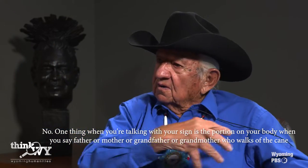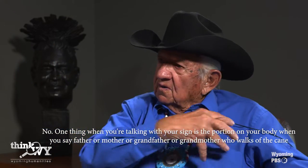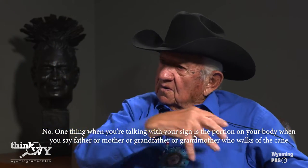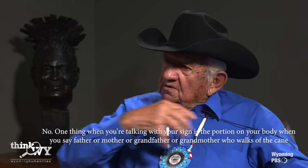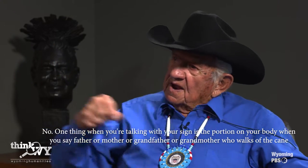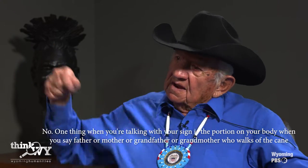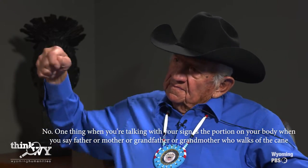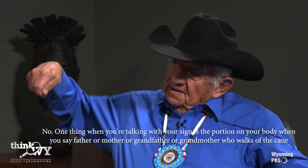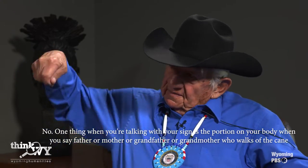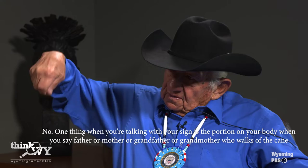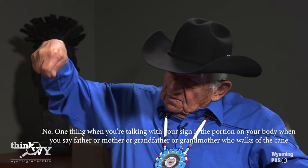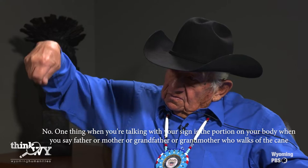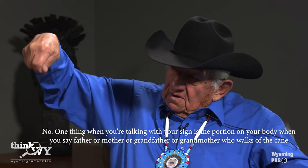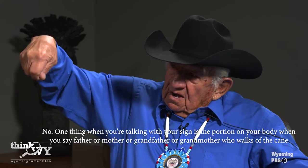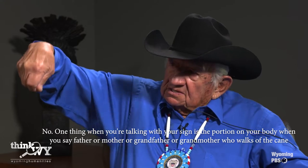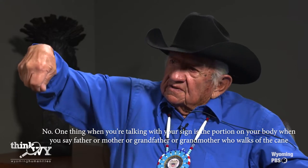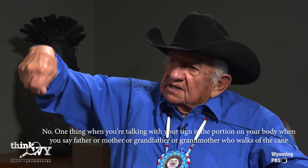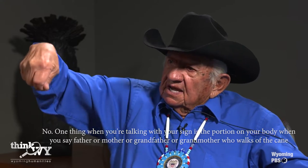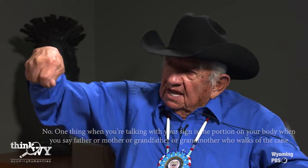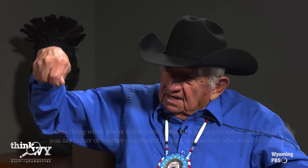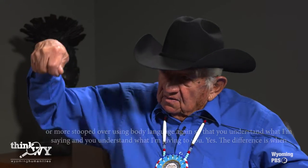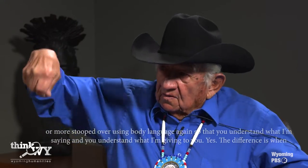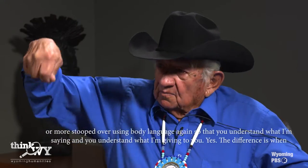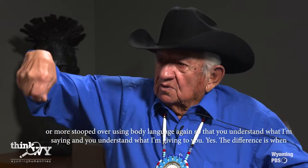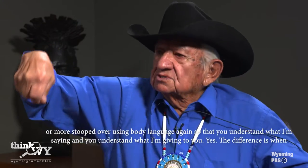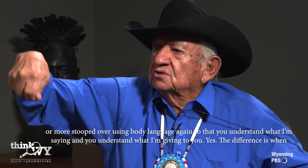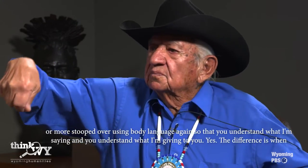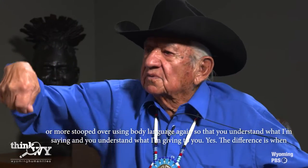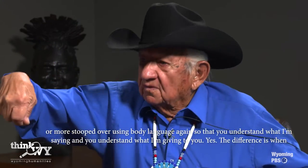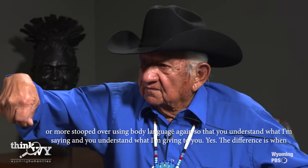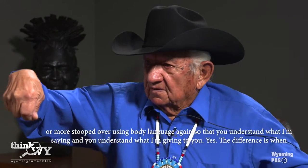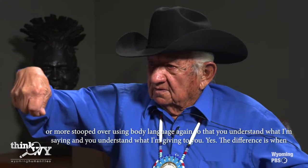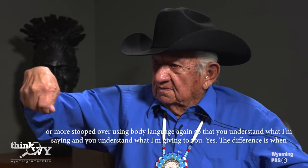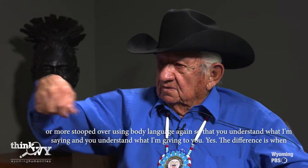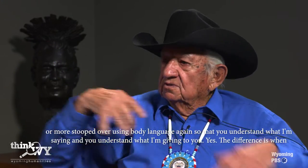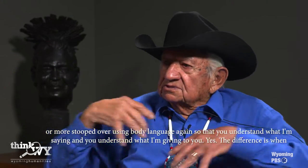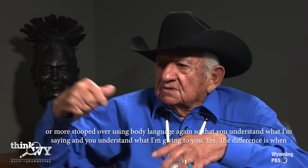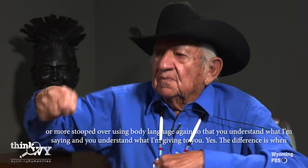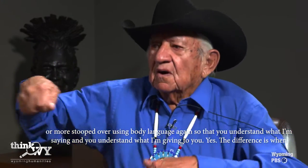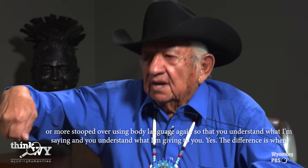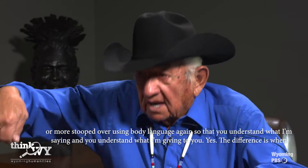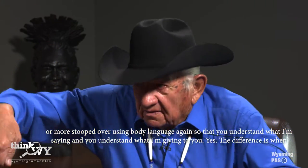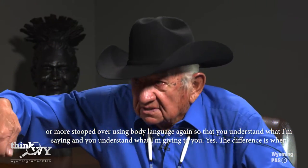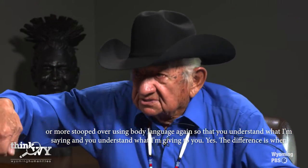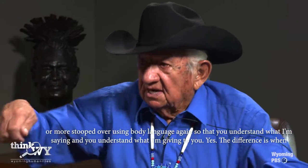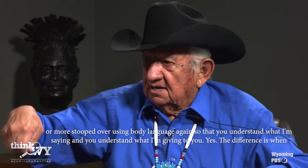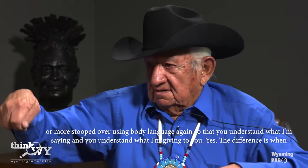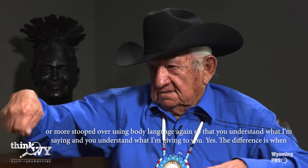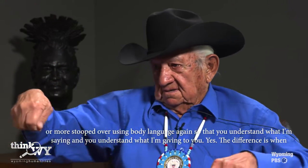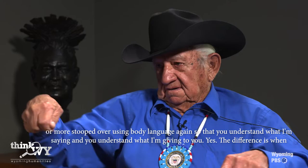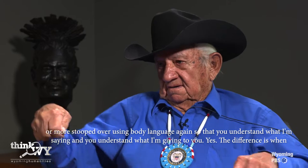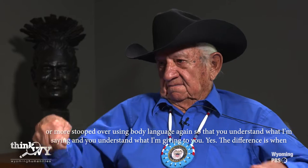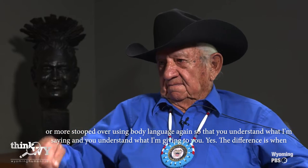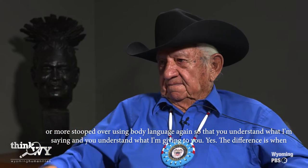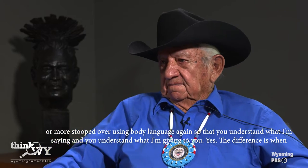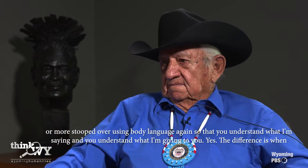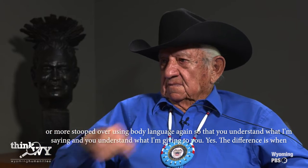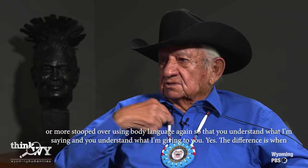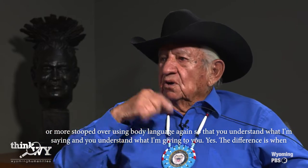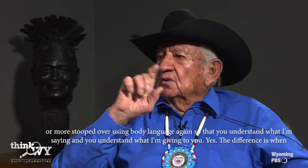or grandmother who walks with a cane or more stooped over, using body language again, so that